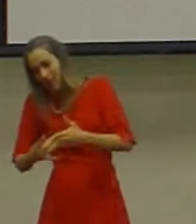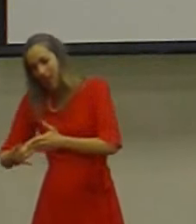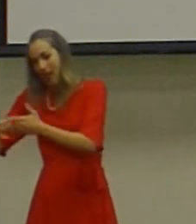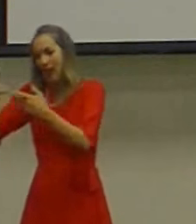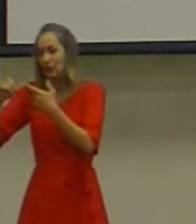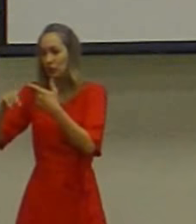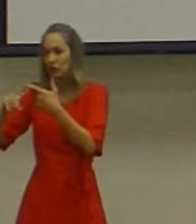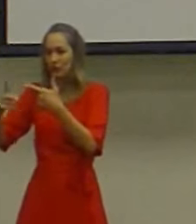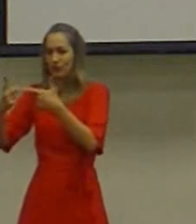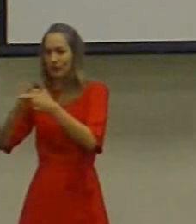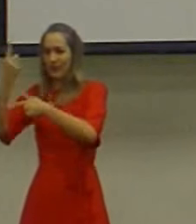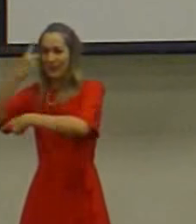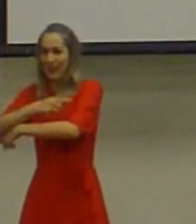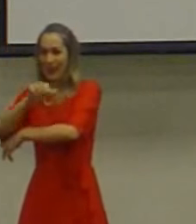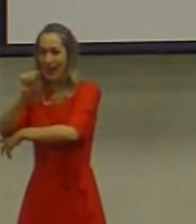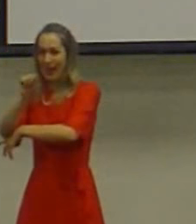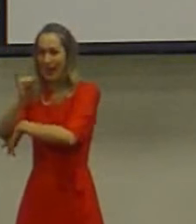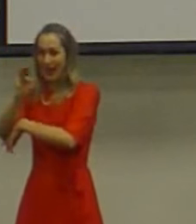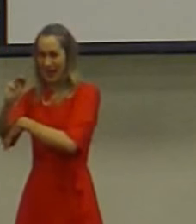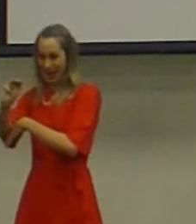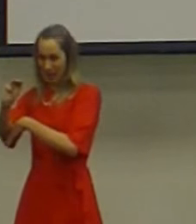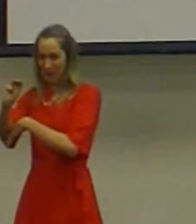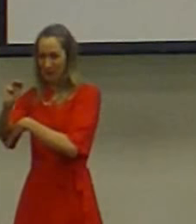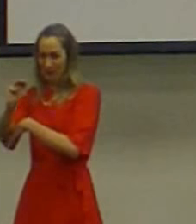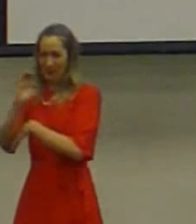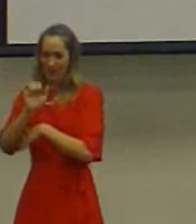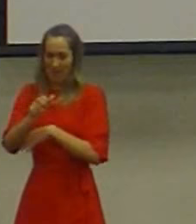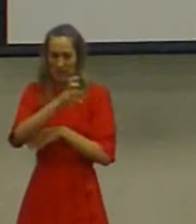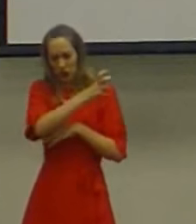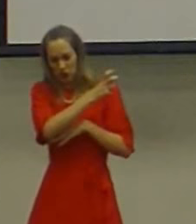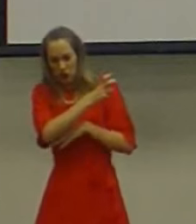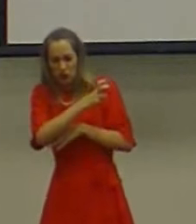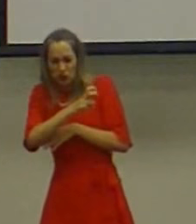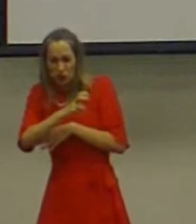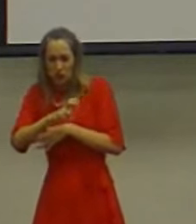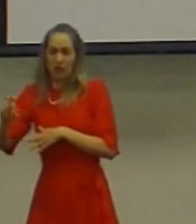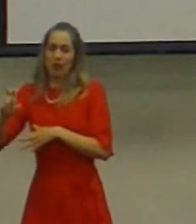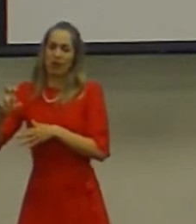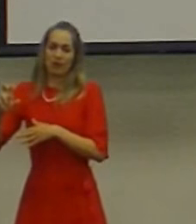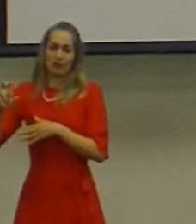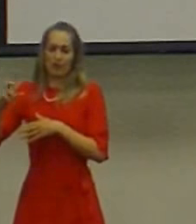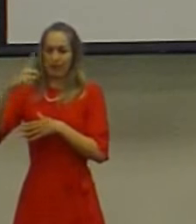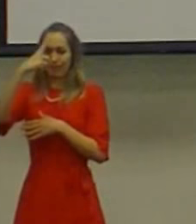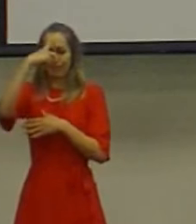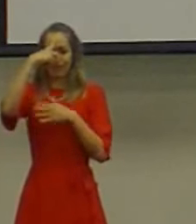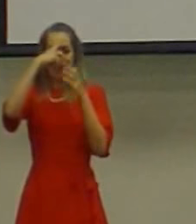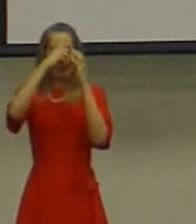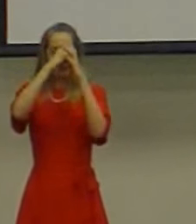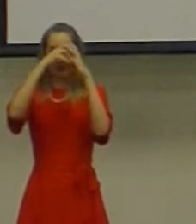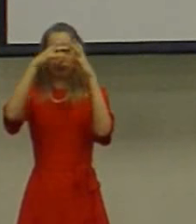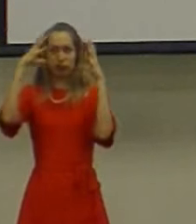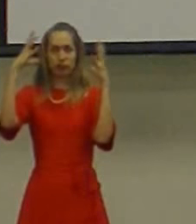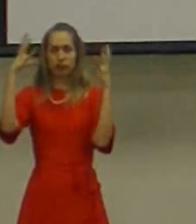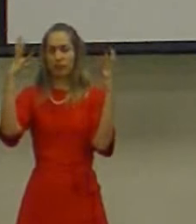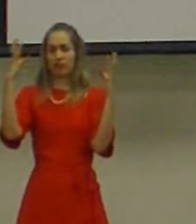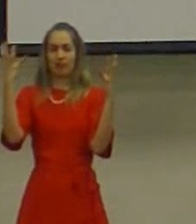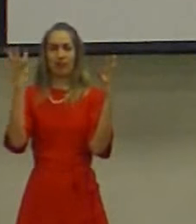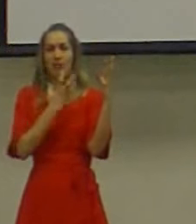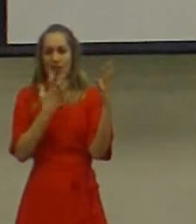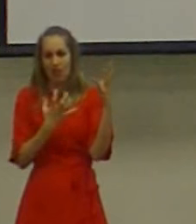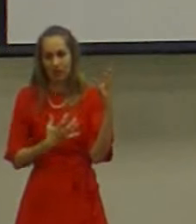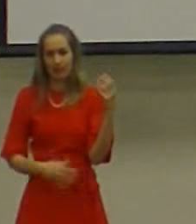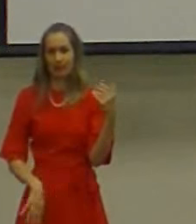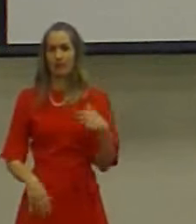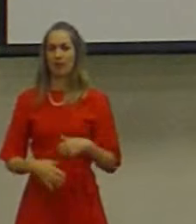the first day of AIM, the entire journey, it was just mind-blowing. And now I'm here. And I can remember, I remember very distinctly,